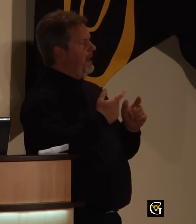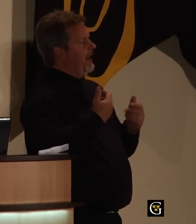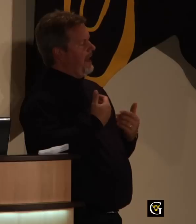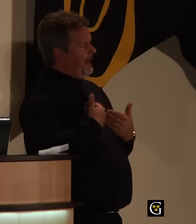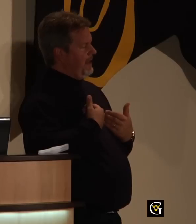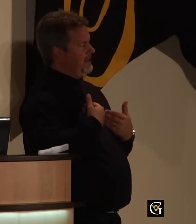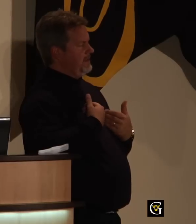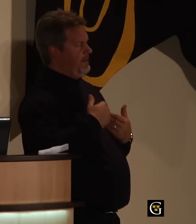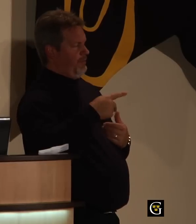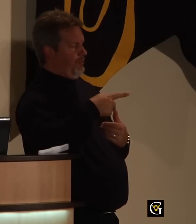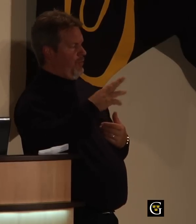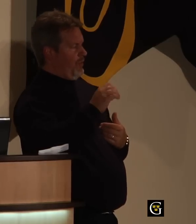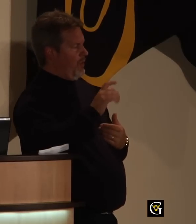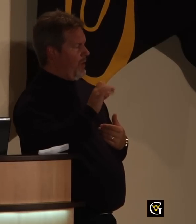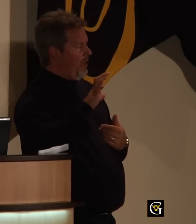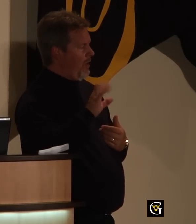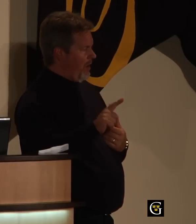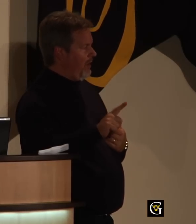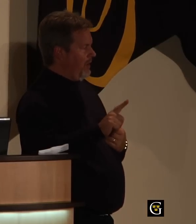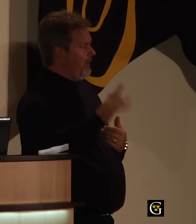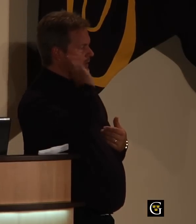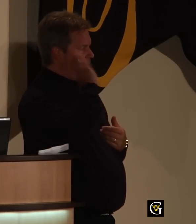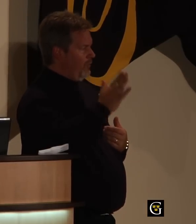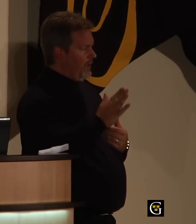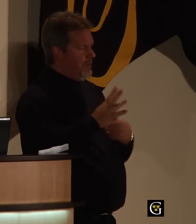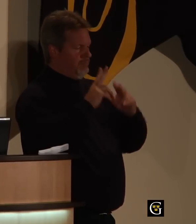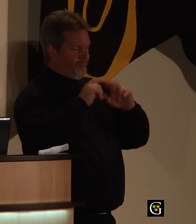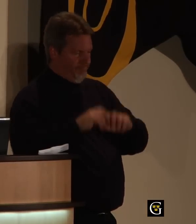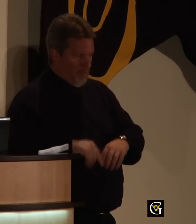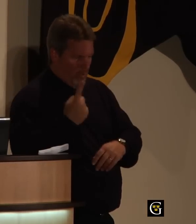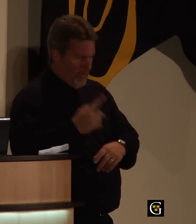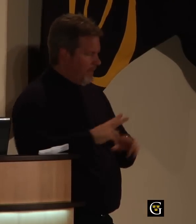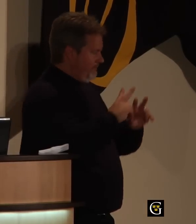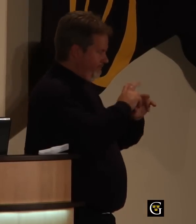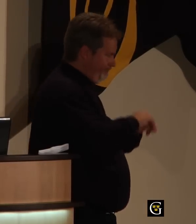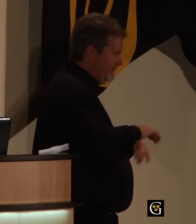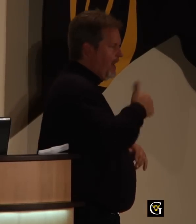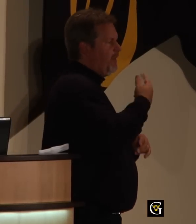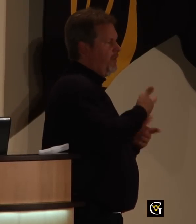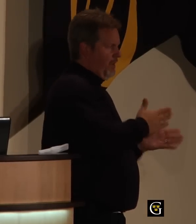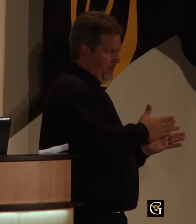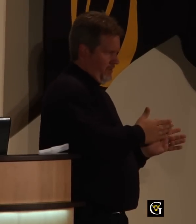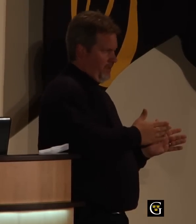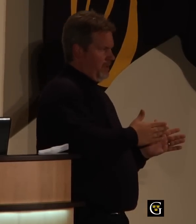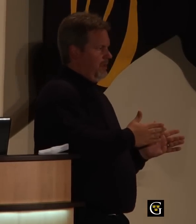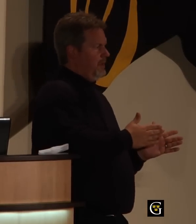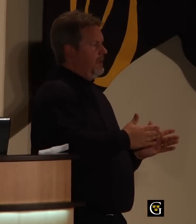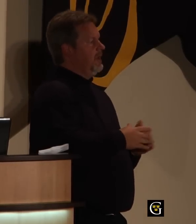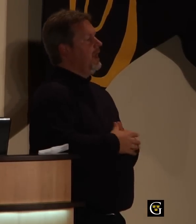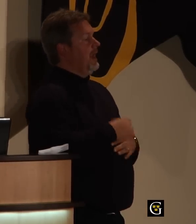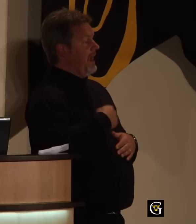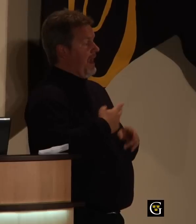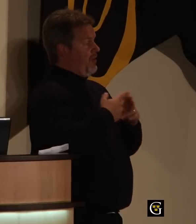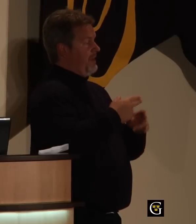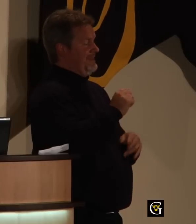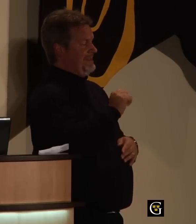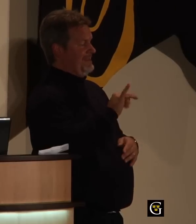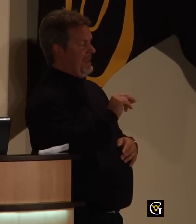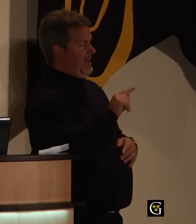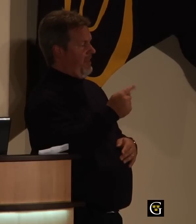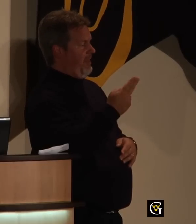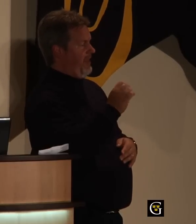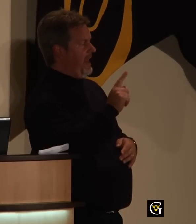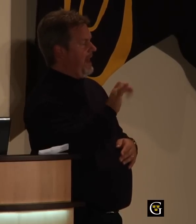them to retrieve data back and forth. And this is the kind of protocol that I talked about in my book. I call it synthetic